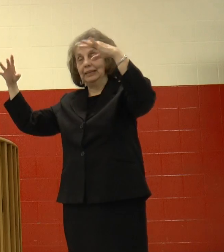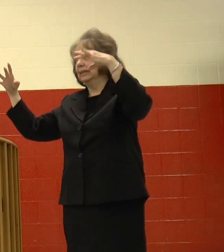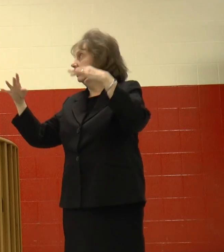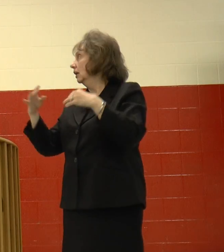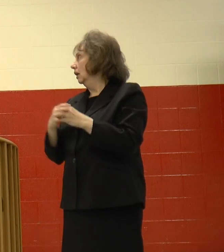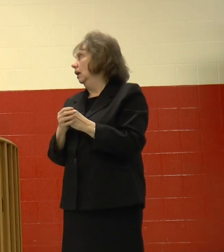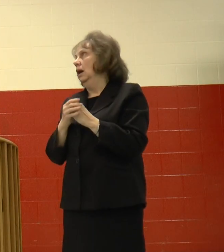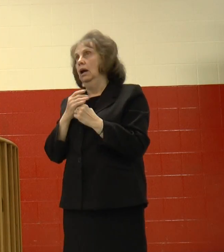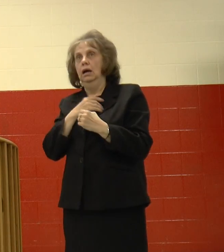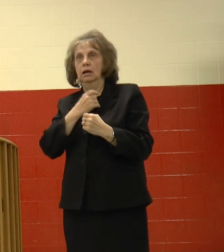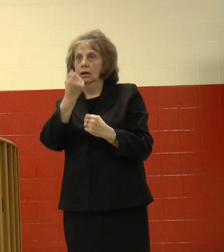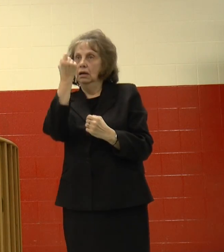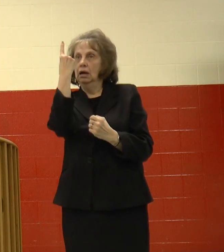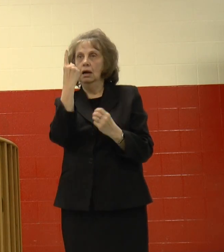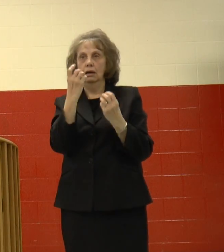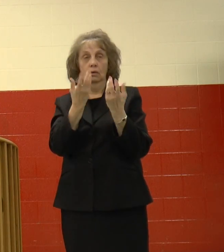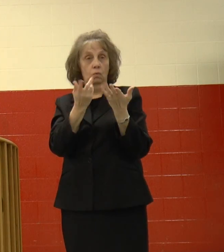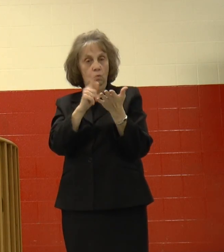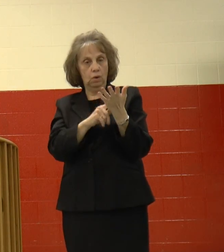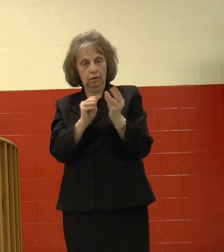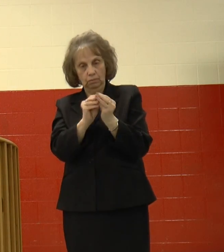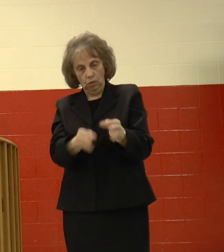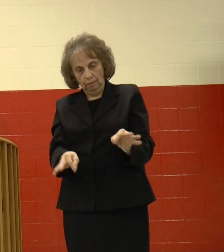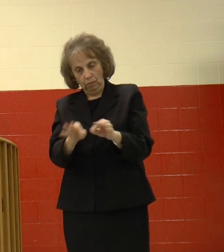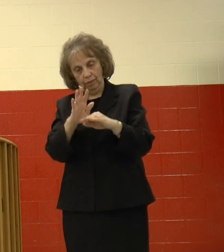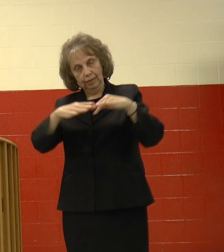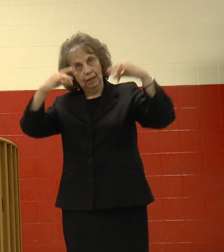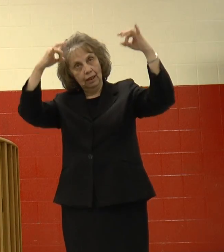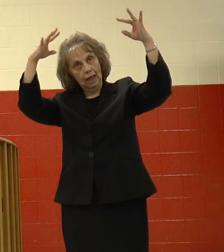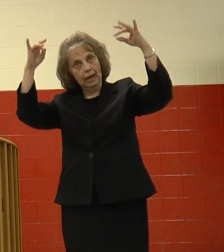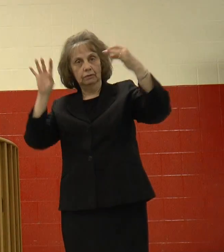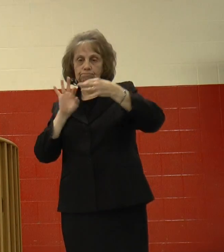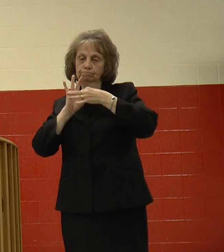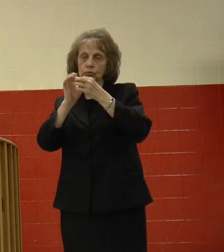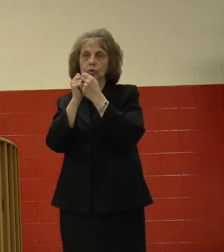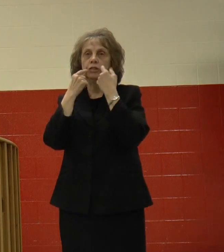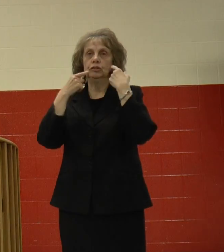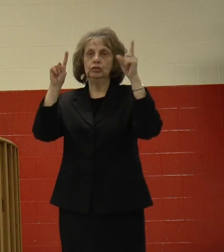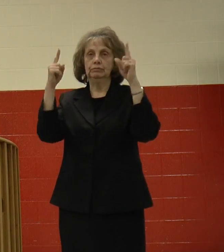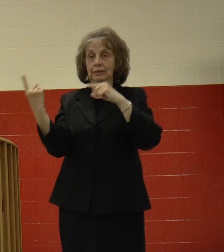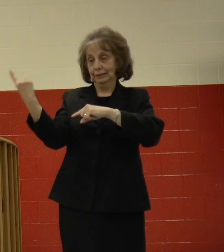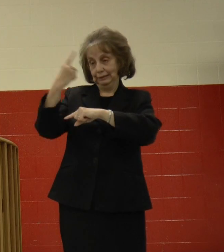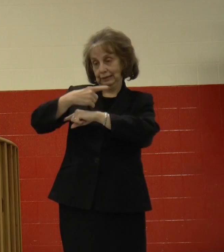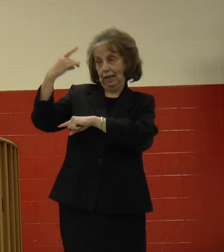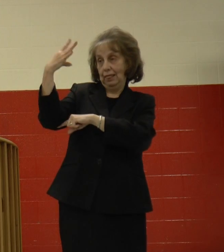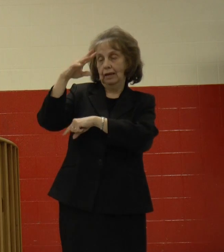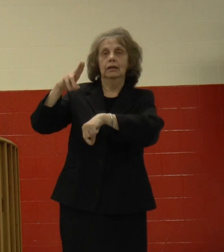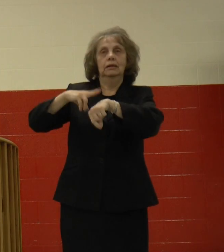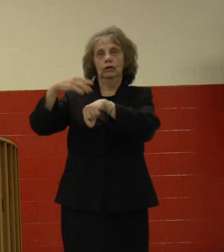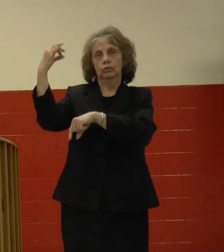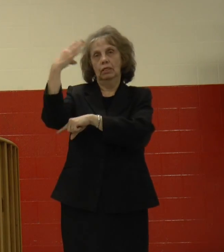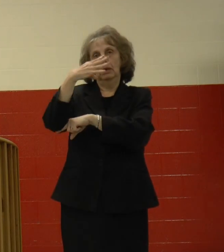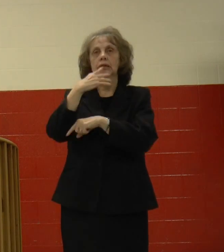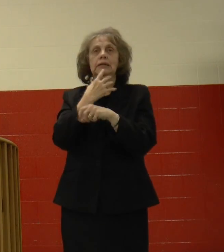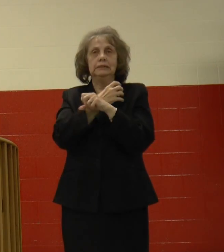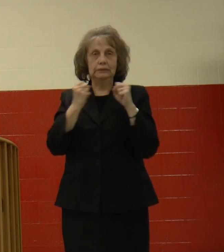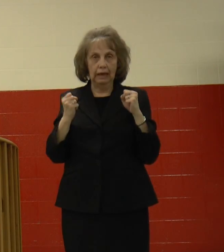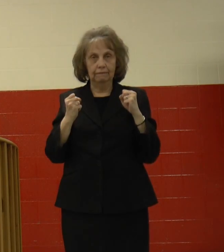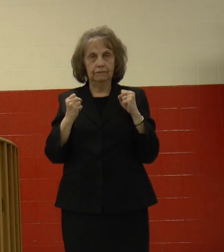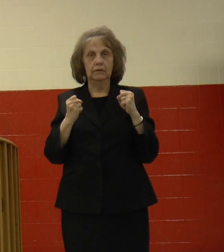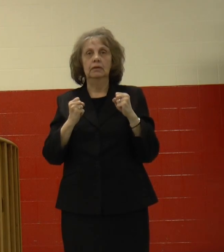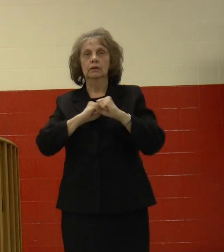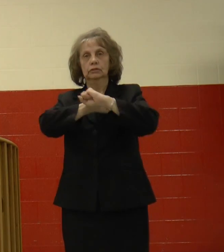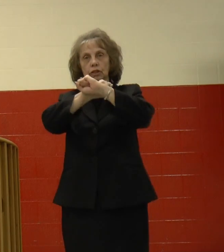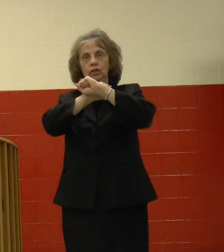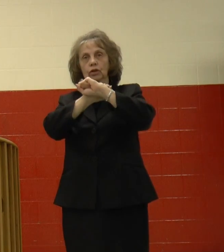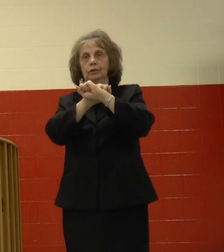factor that I understand is more significantly tied to student achievement than daylight and natural lighting. They're safe and secure. This